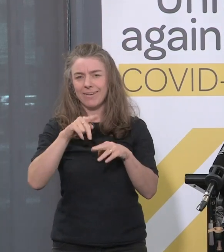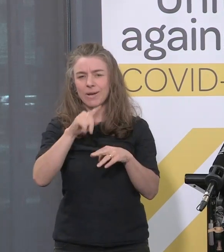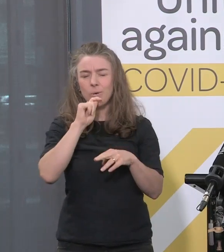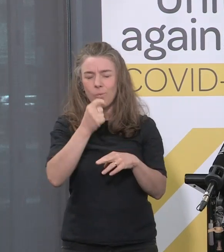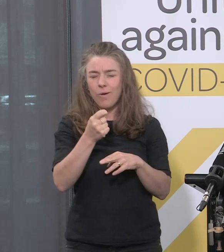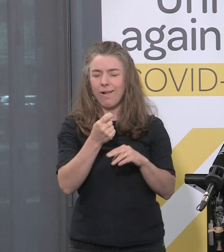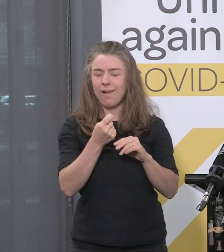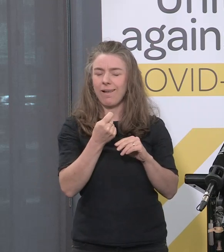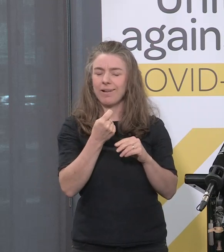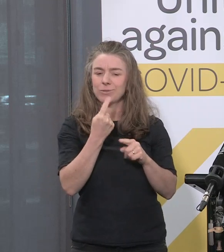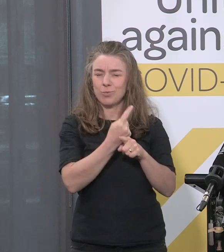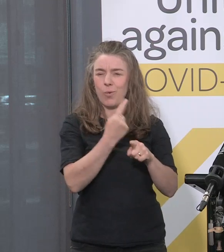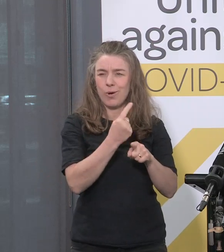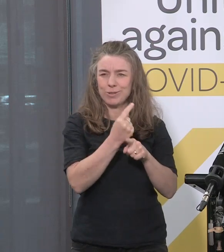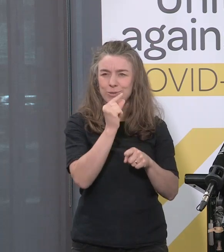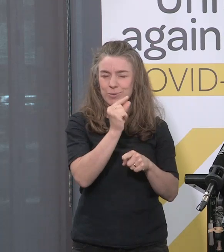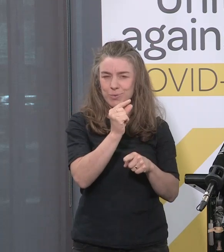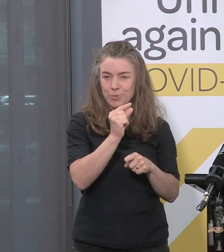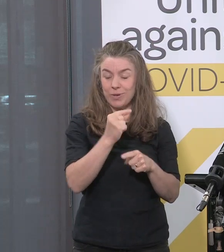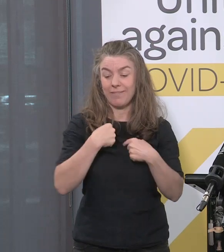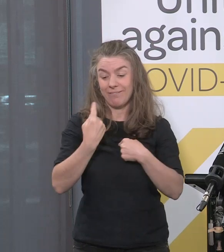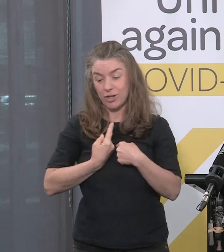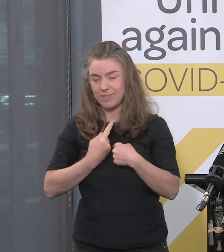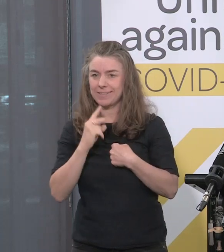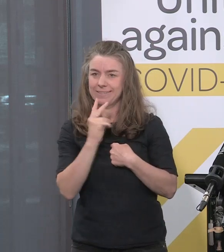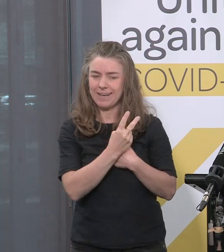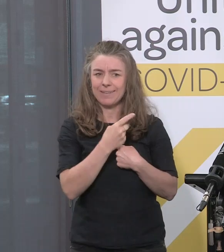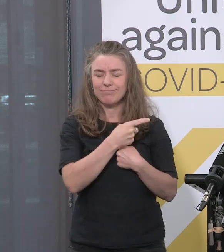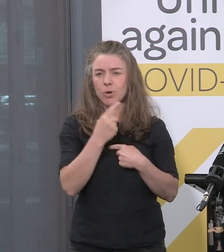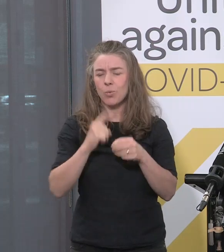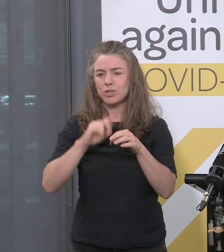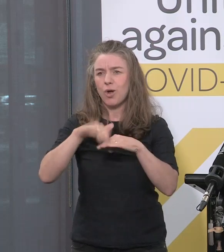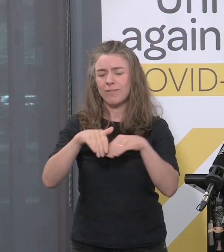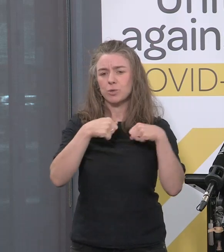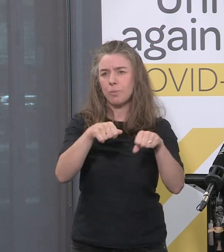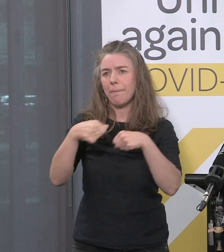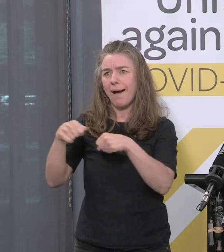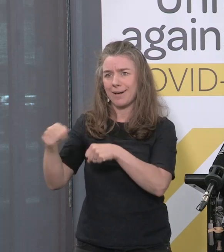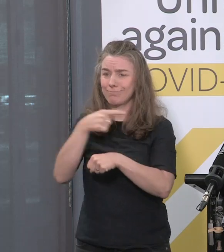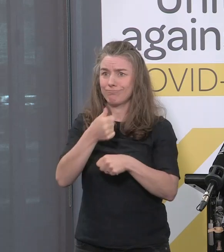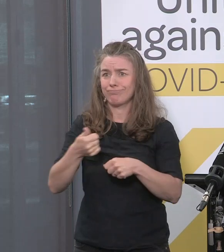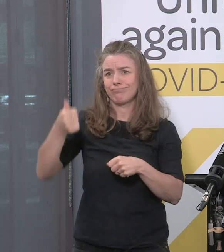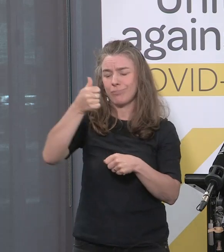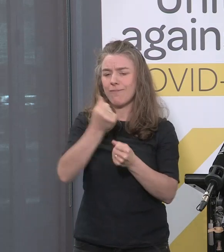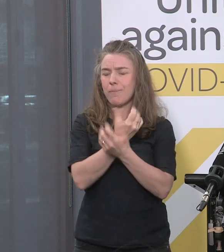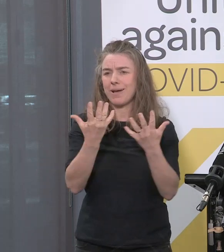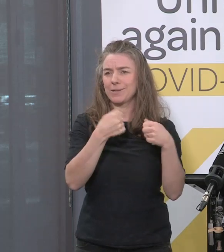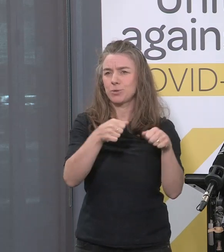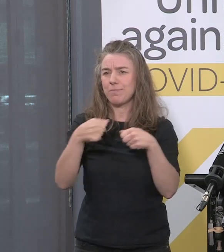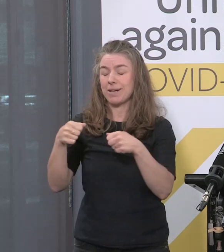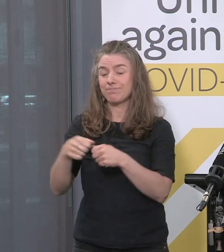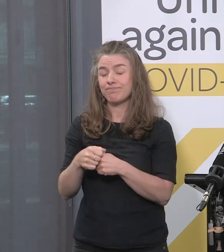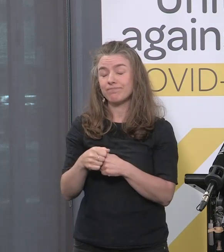round out the briefing for the day, and he will be available to take questions as well. So 11